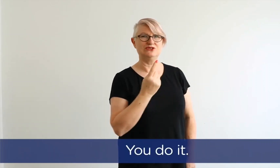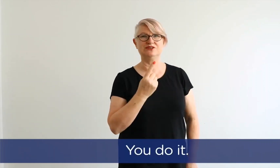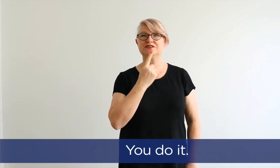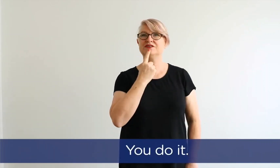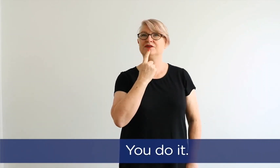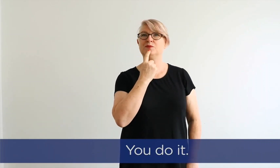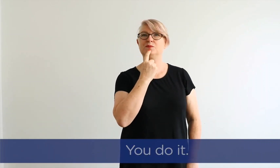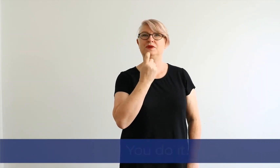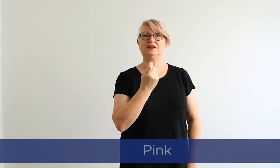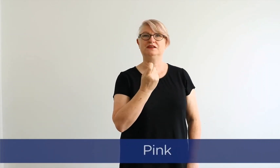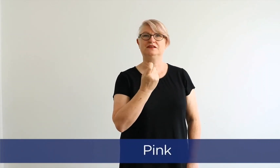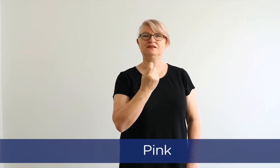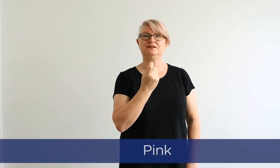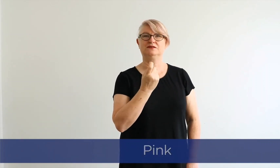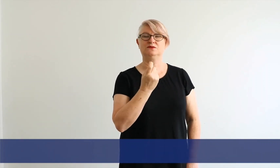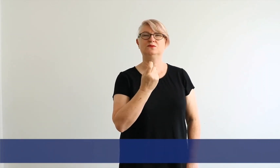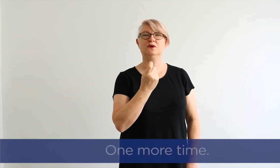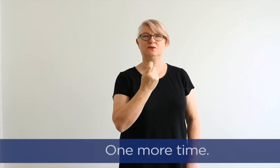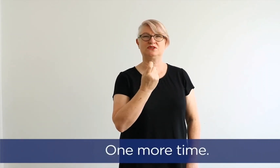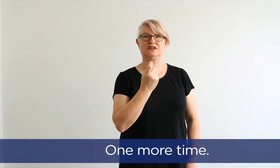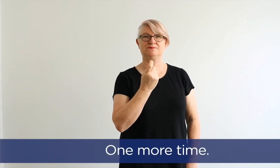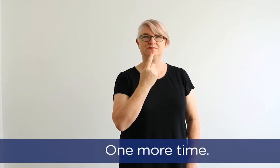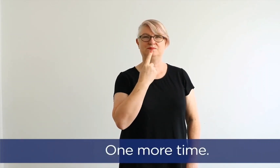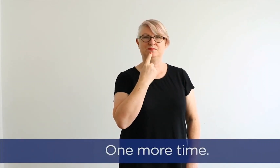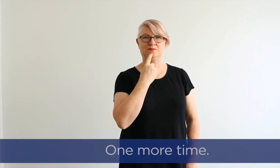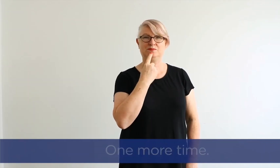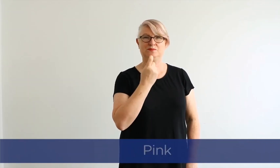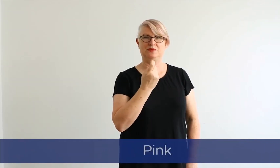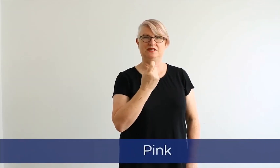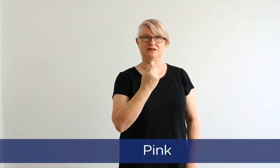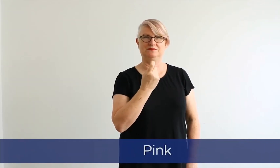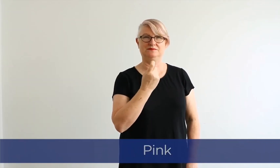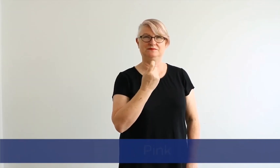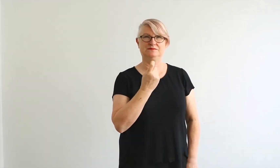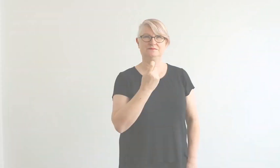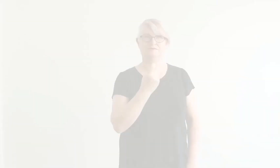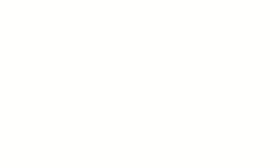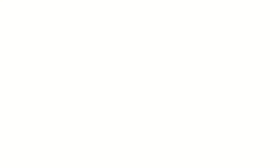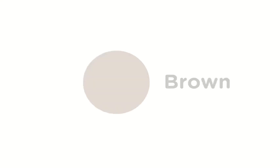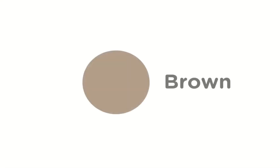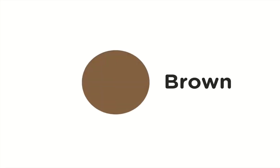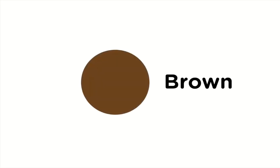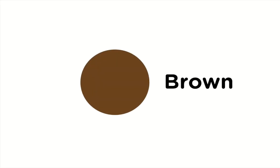it. Pink. One more time. Pink. Brown.